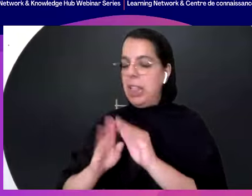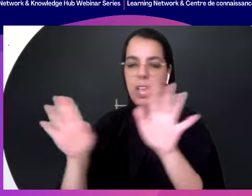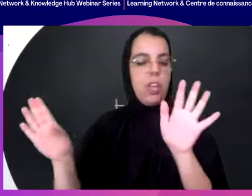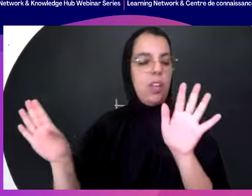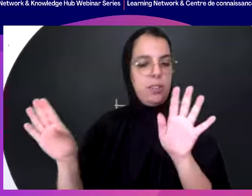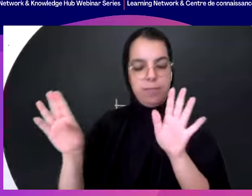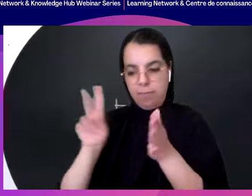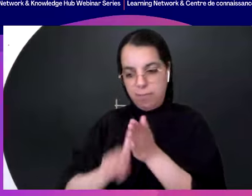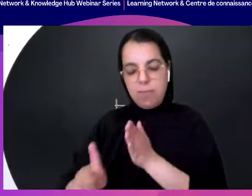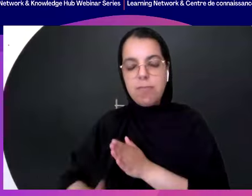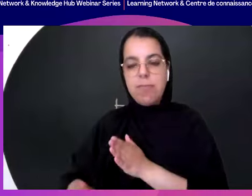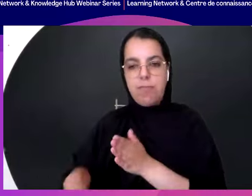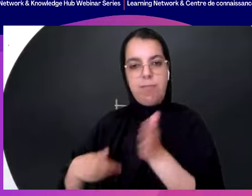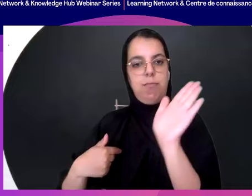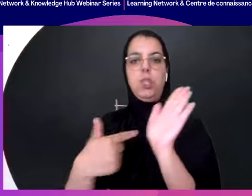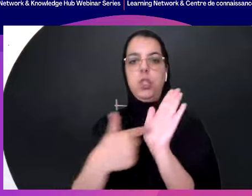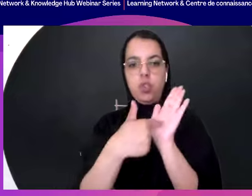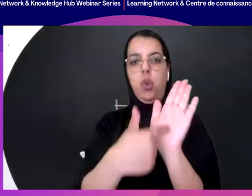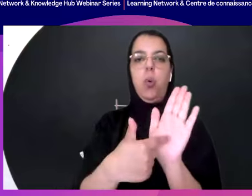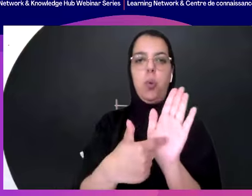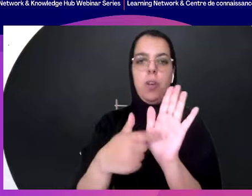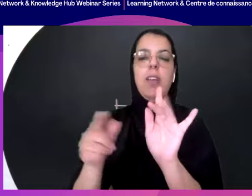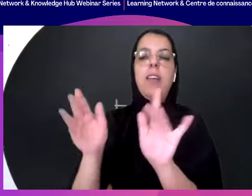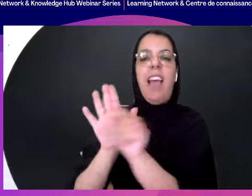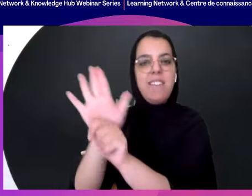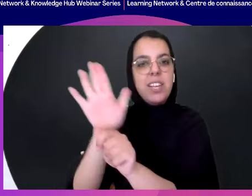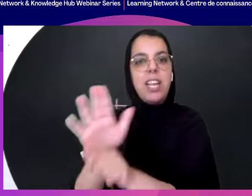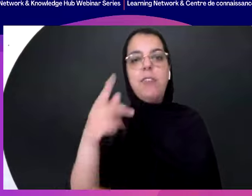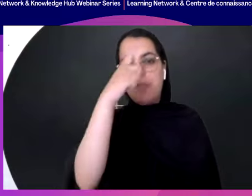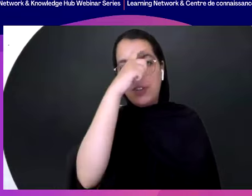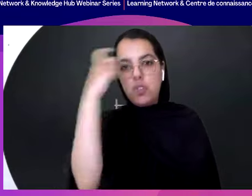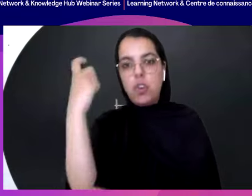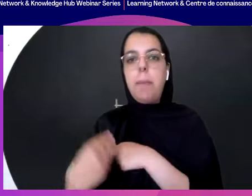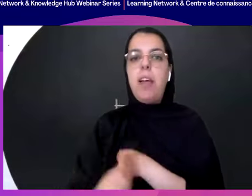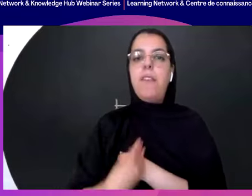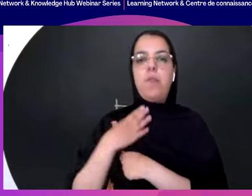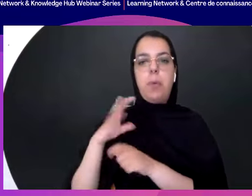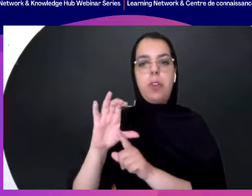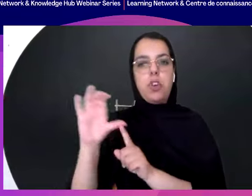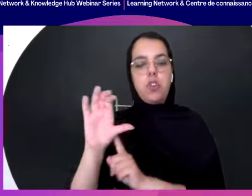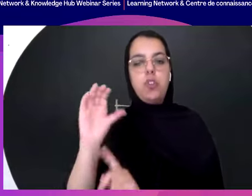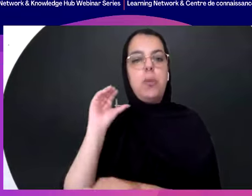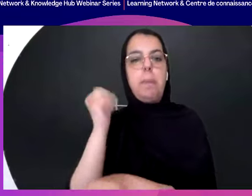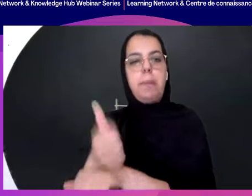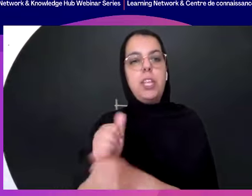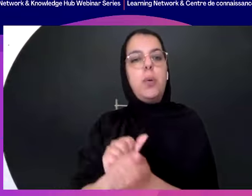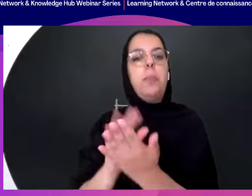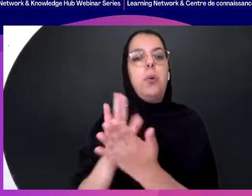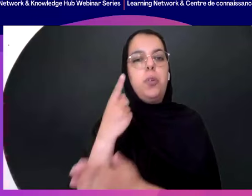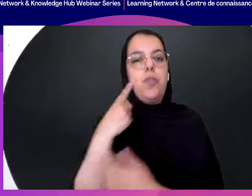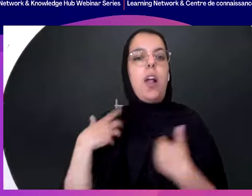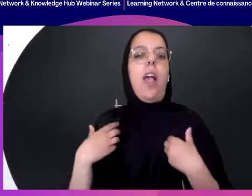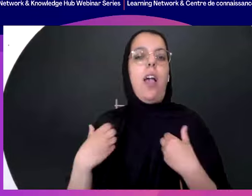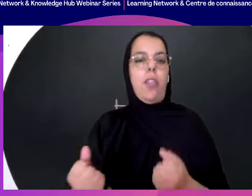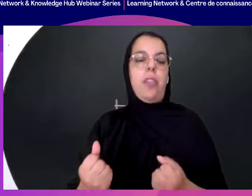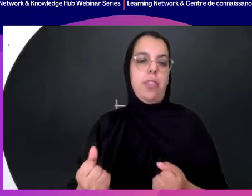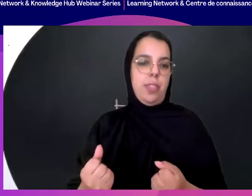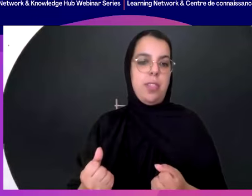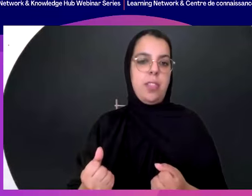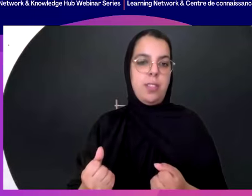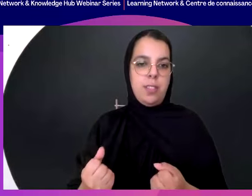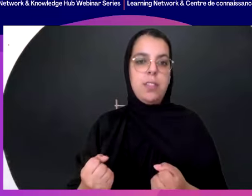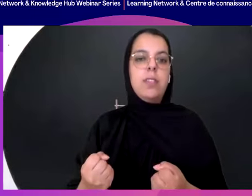to advocate for trauma-informed and culture-based approaches to health and wellness. There's not a